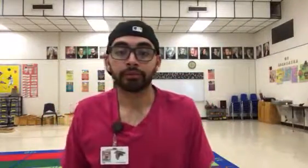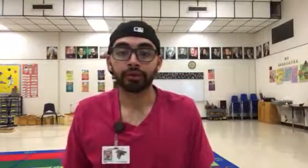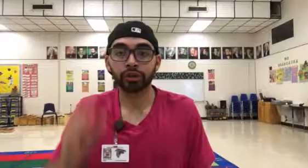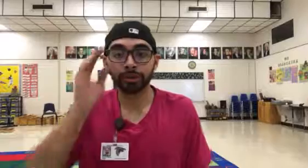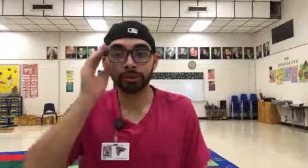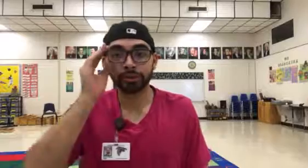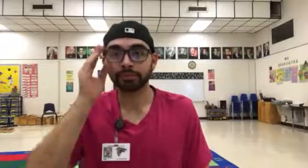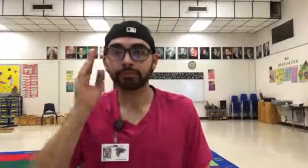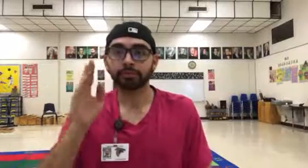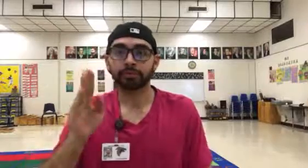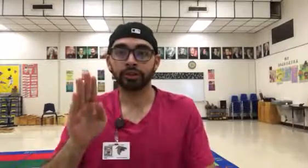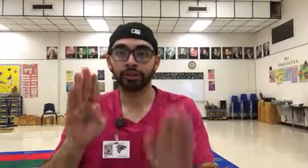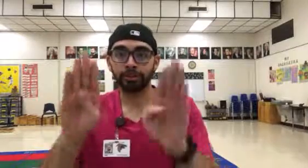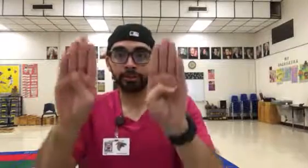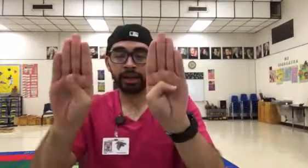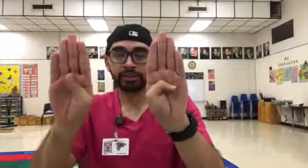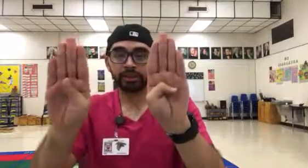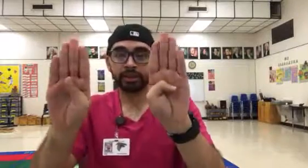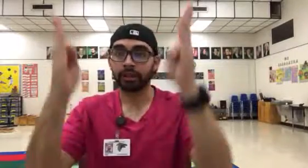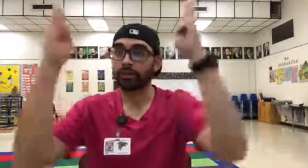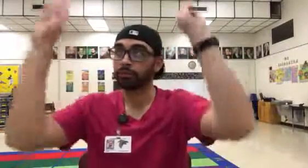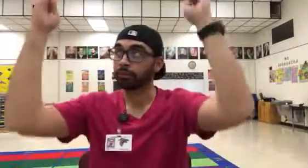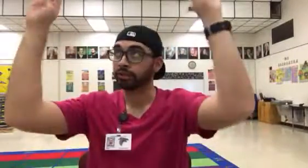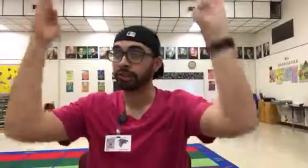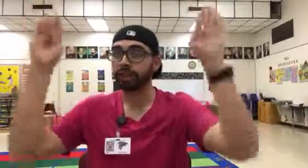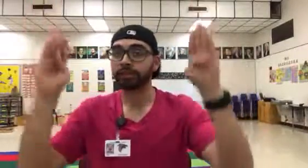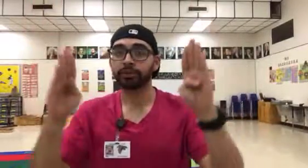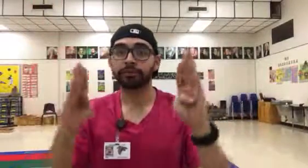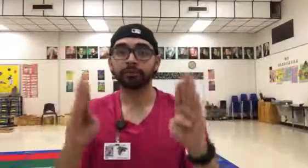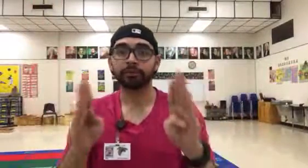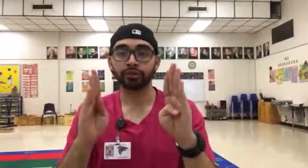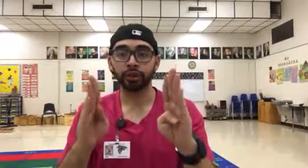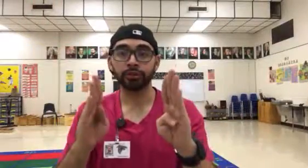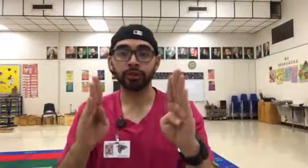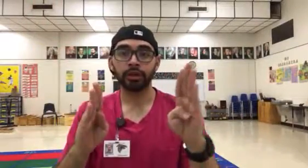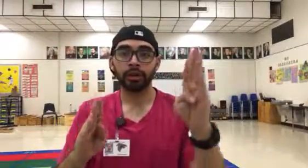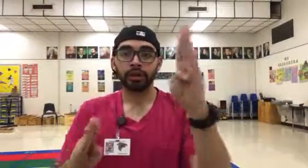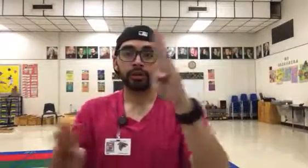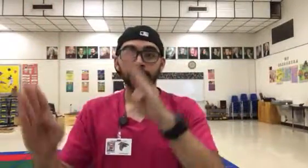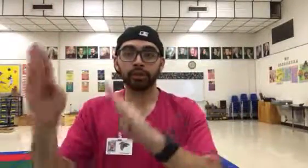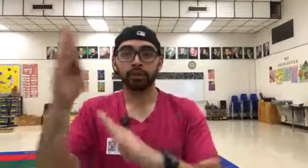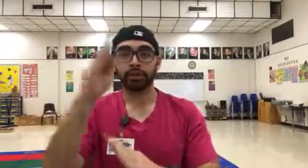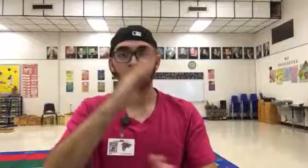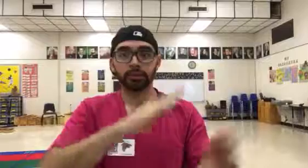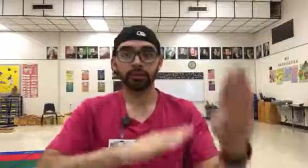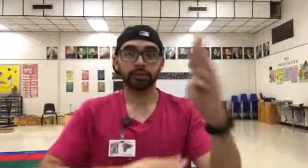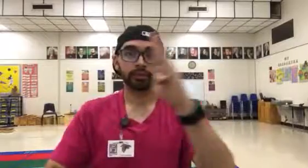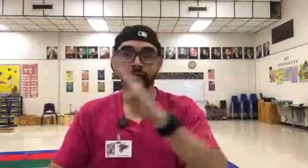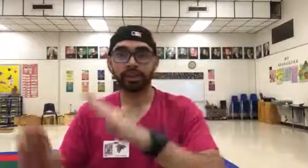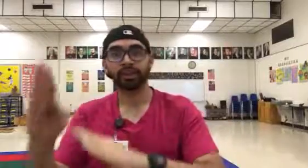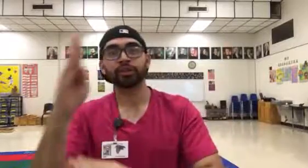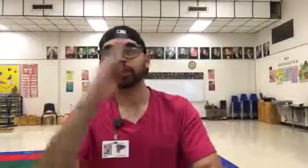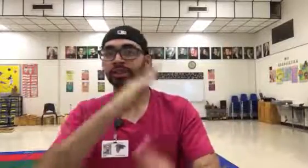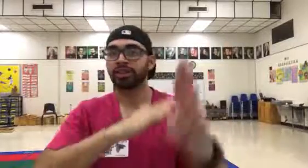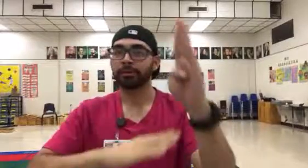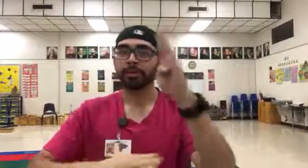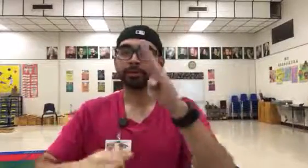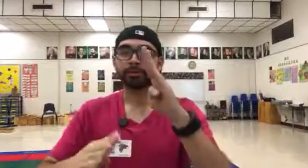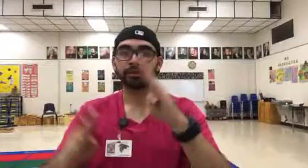for troubles, you're going to do your B hands again like we did for blue skies. For trouble, you're going to go like this. like a karate chop kind of. So